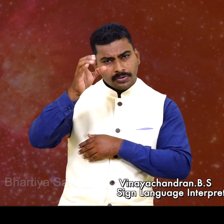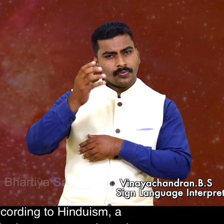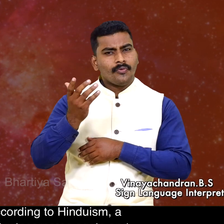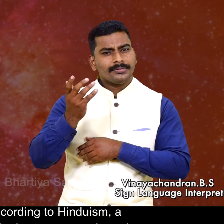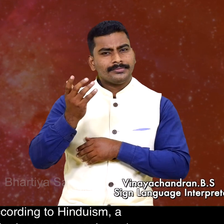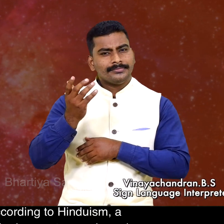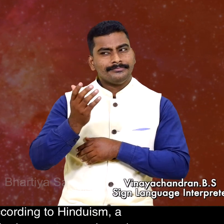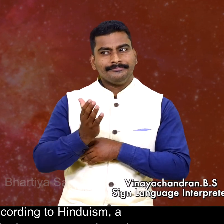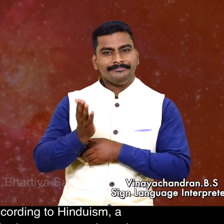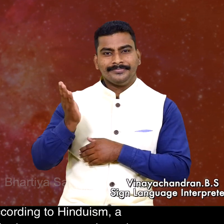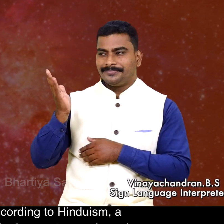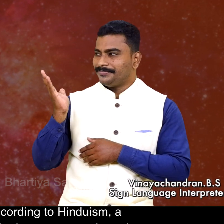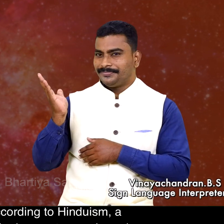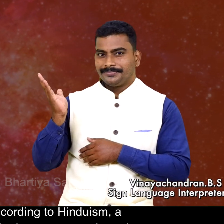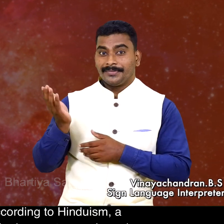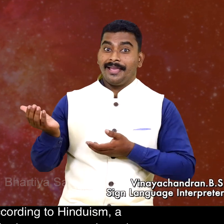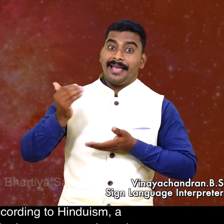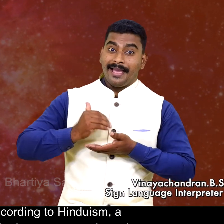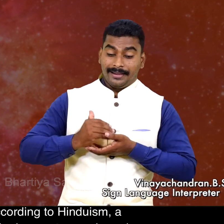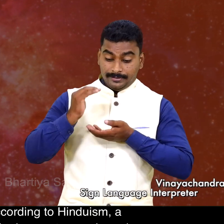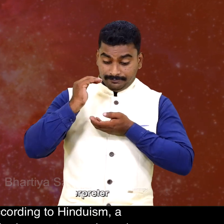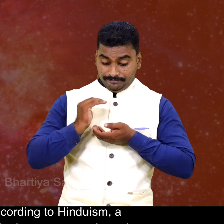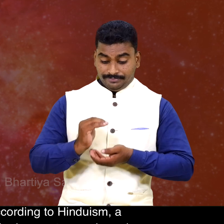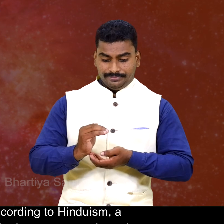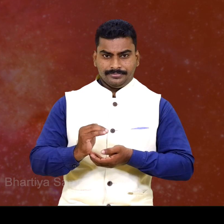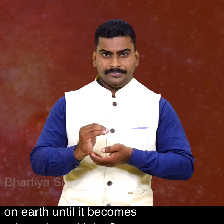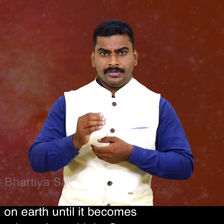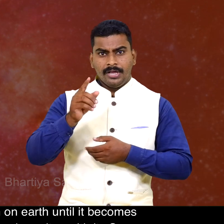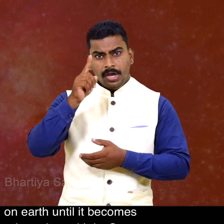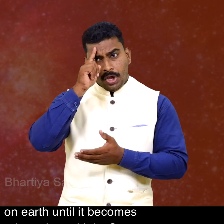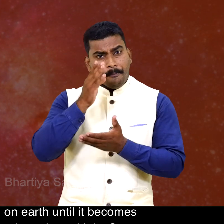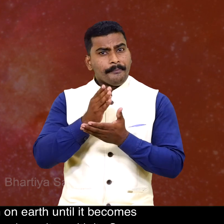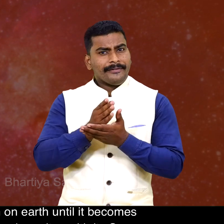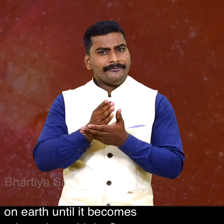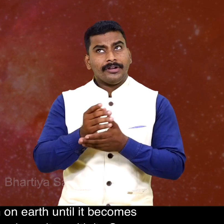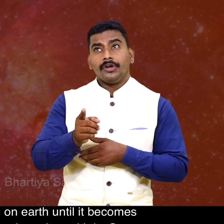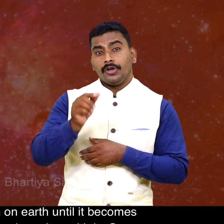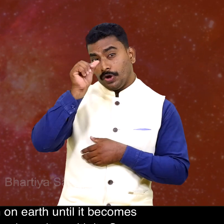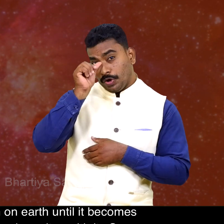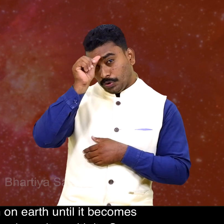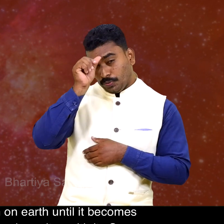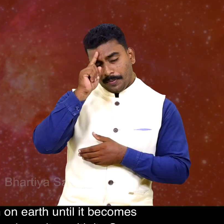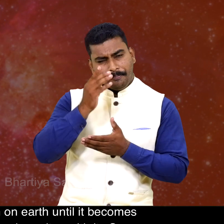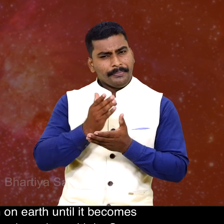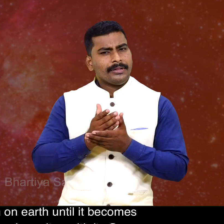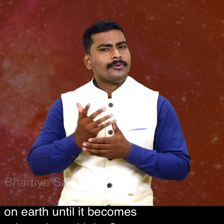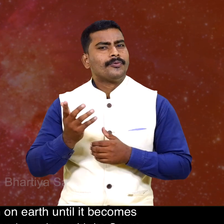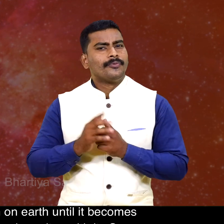According to Hinduism, a soul reincarnates again and again on earth until it